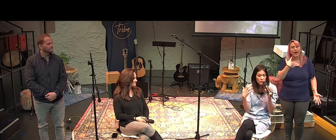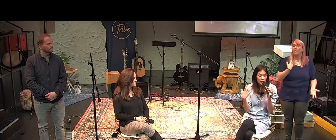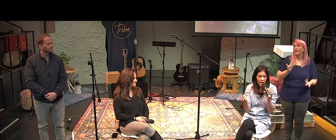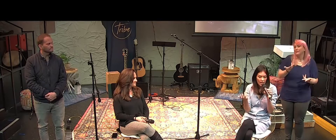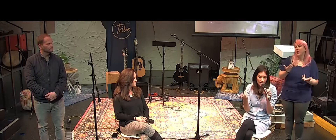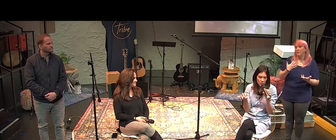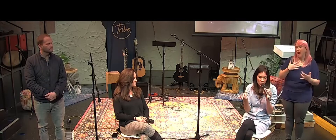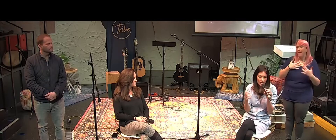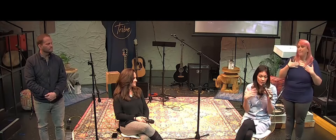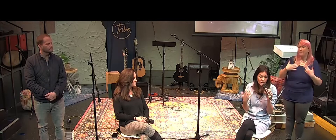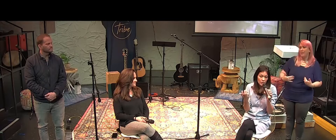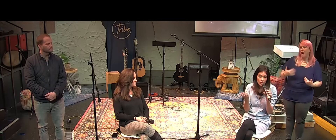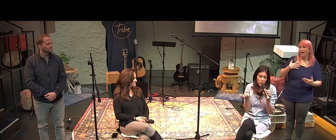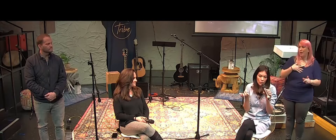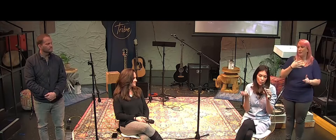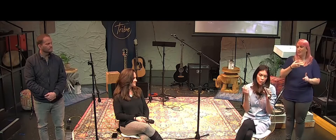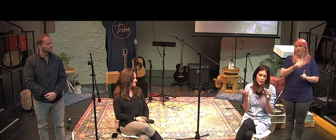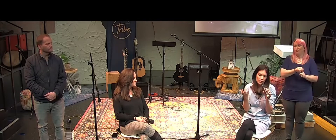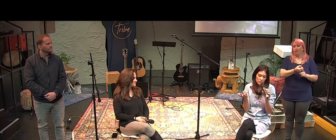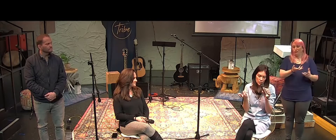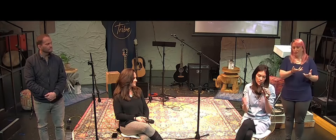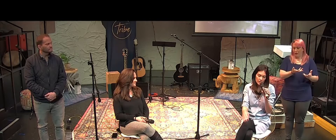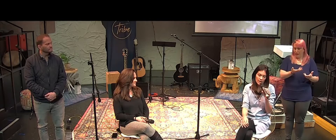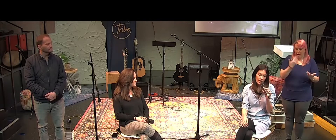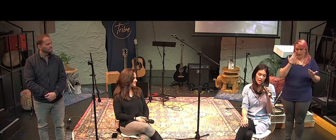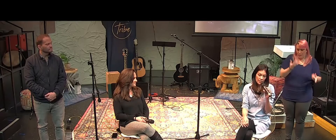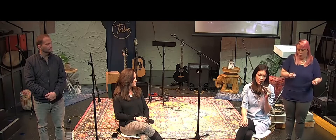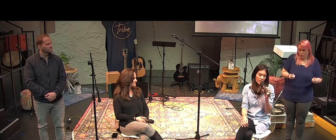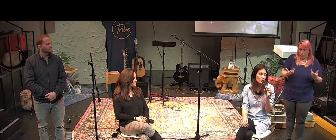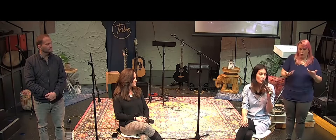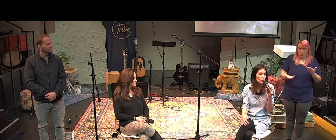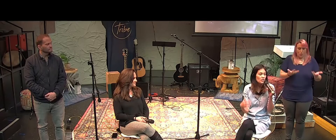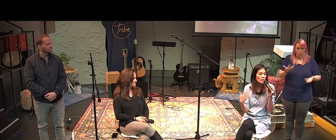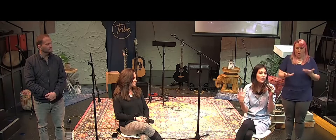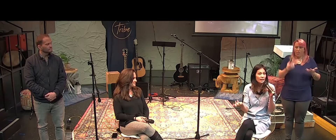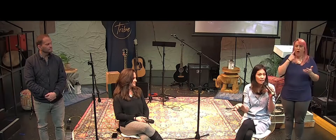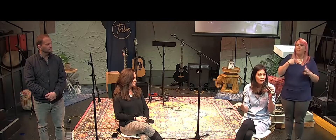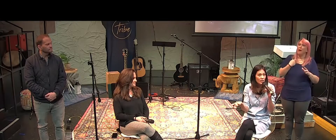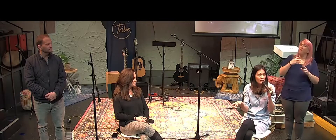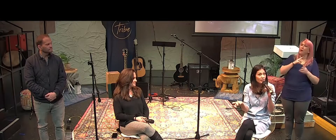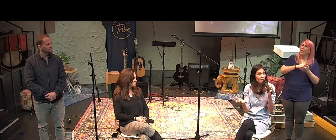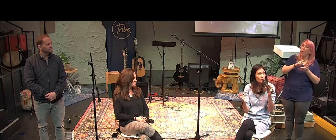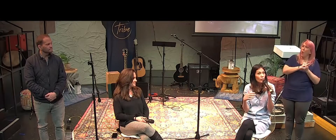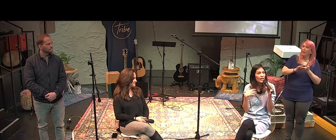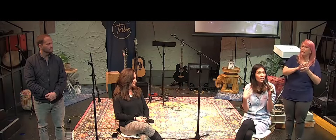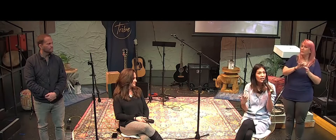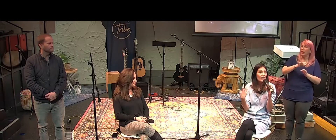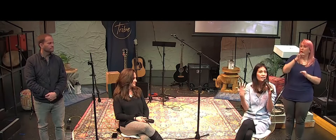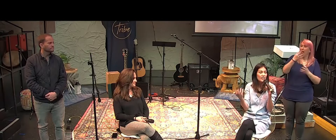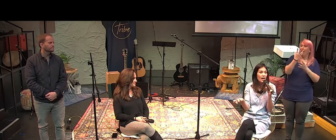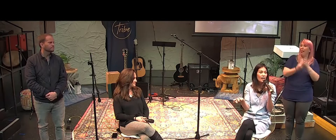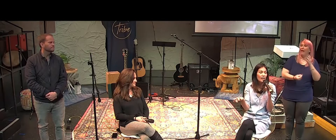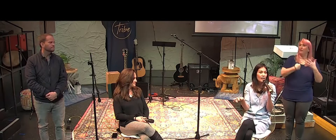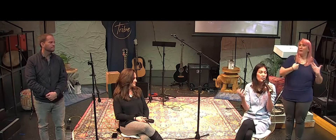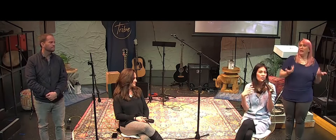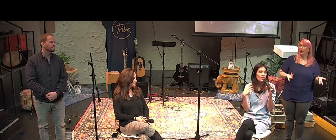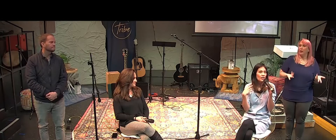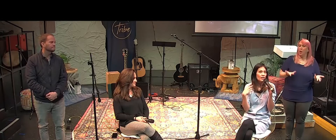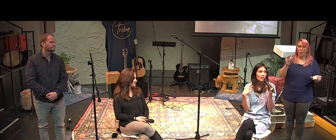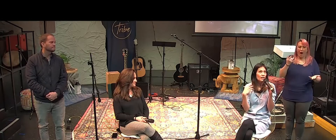body was reacting to it, and I didn't know what to do. And I thought maybe the Holy Spirit had left me. Like, why can't